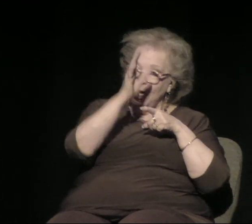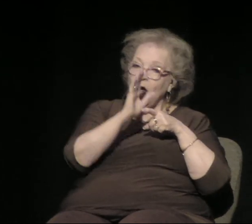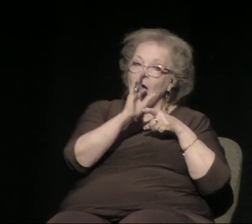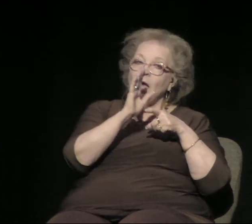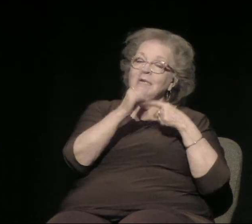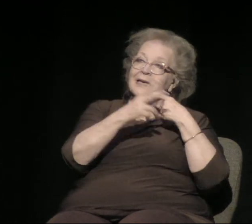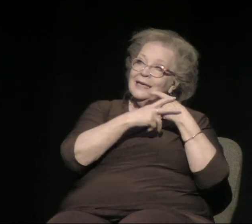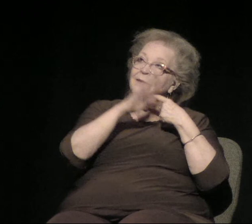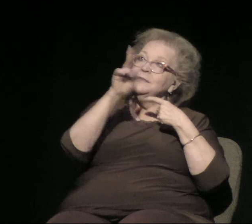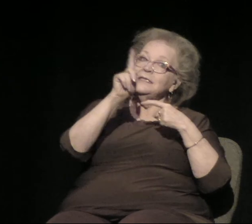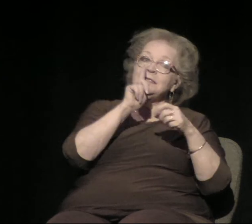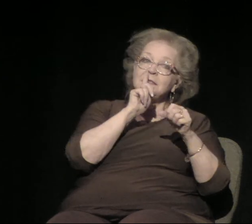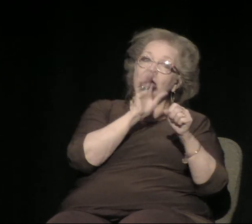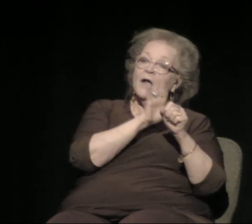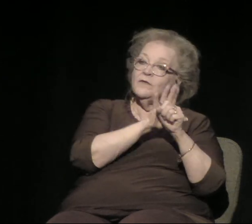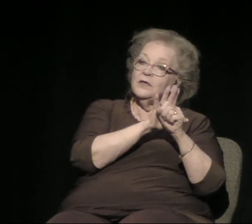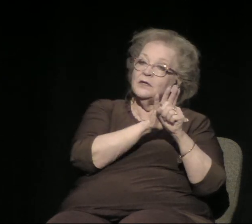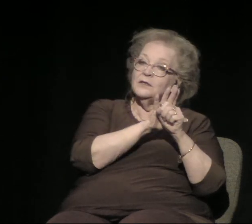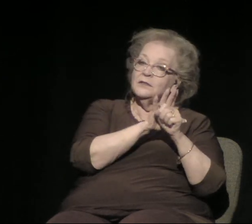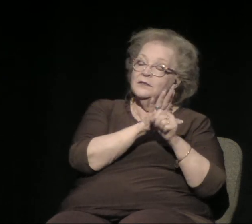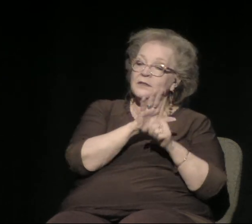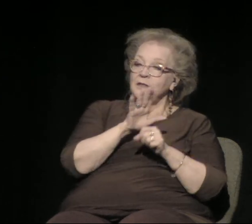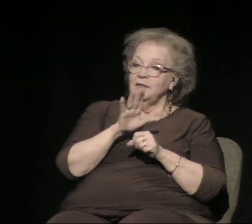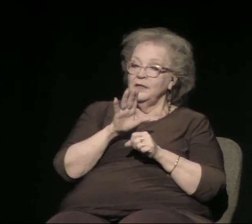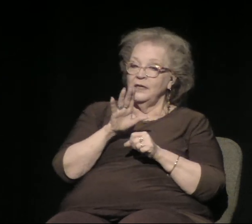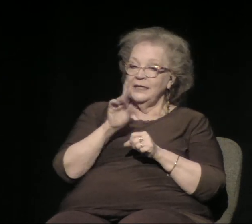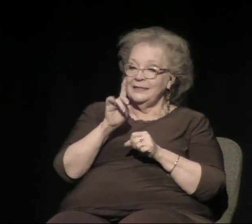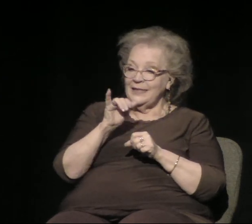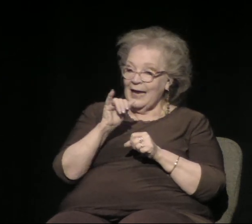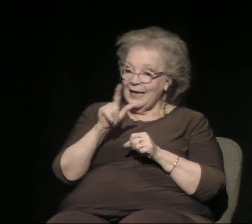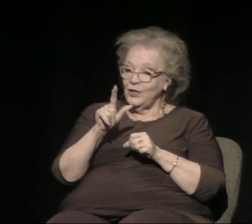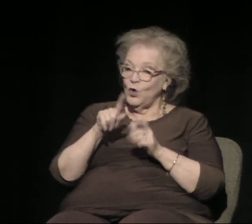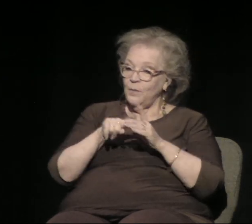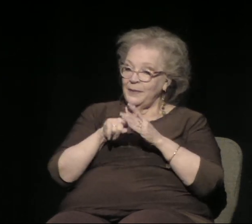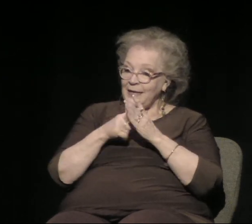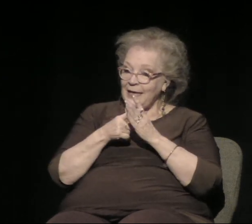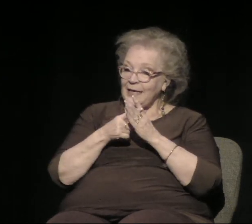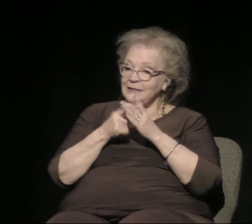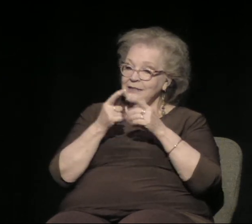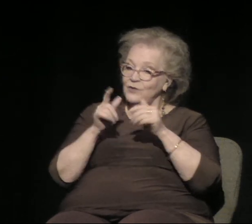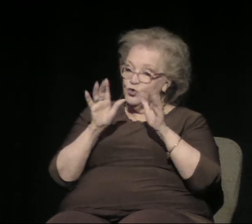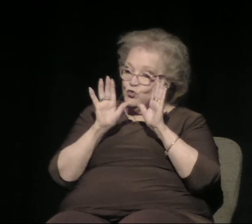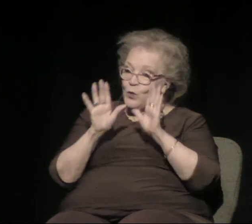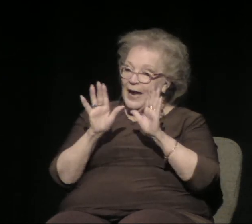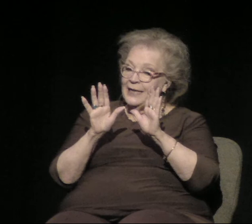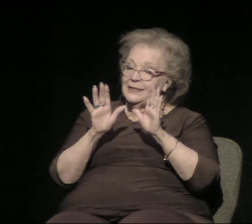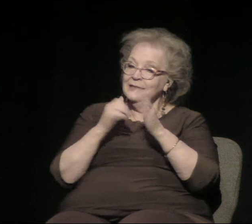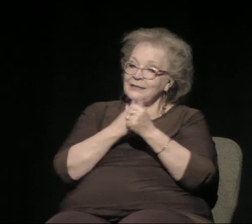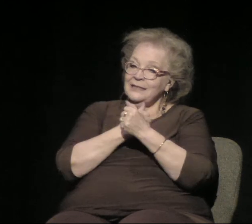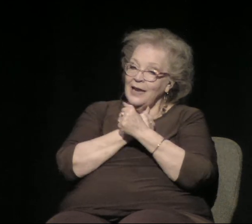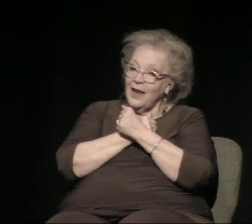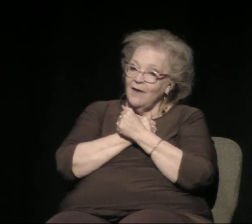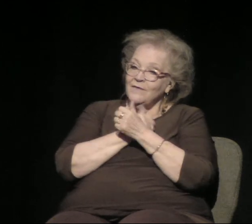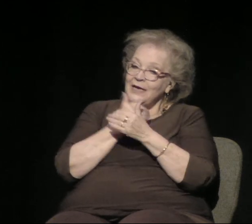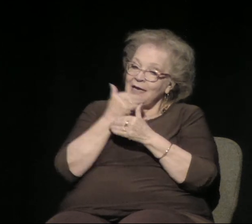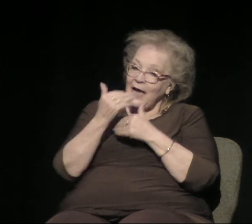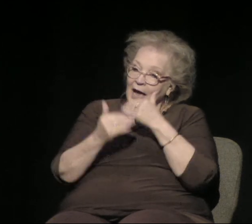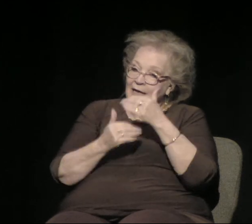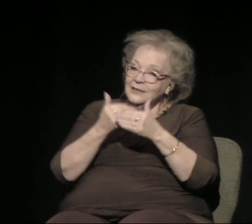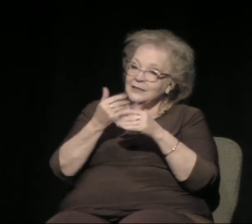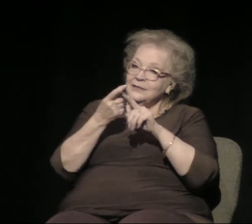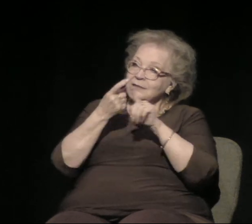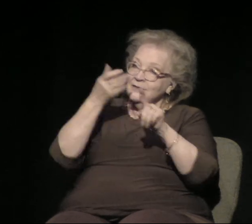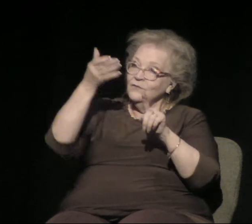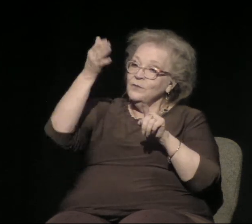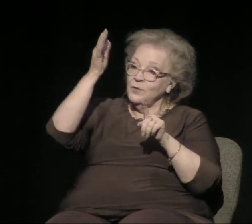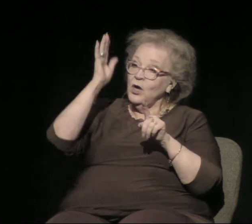of love. Daniel begins by acknowledging the greatness and loving kindness of the Lord. And I